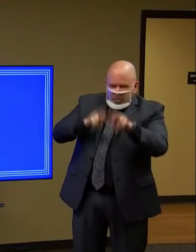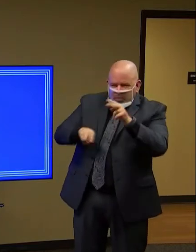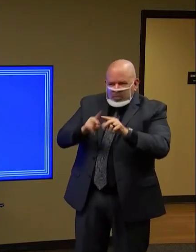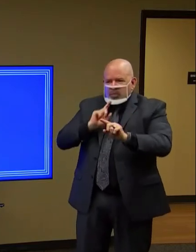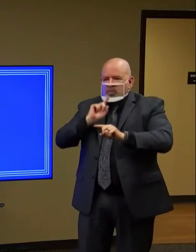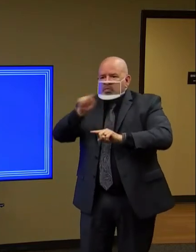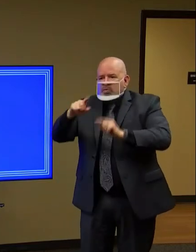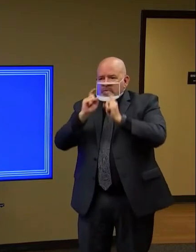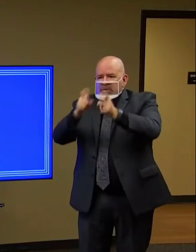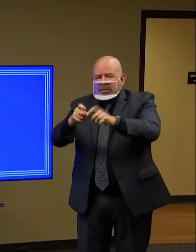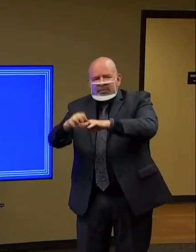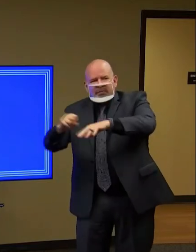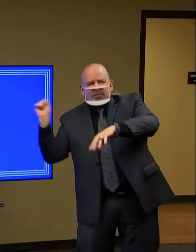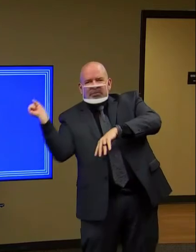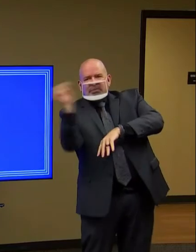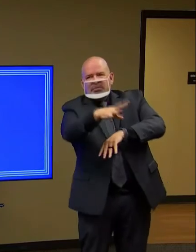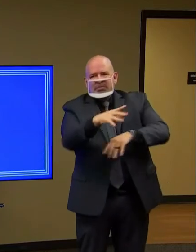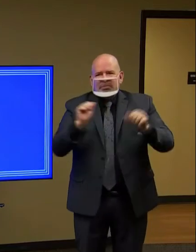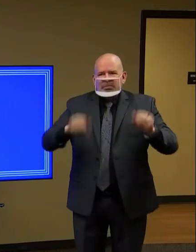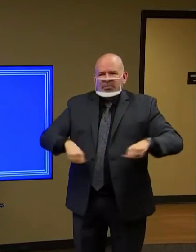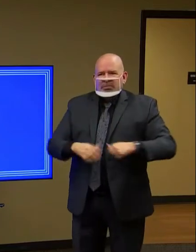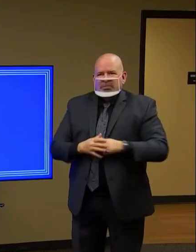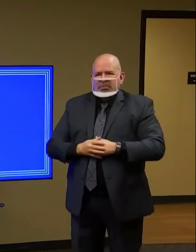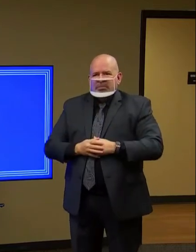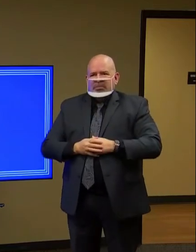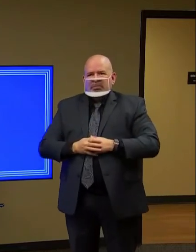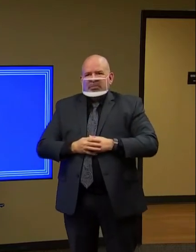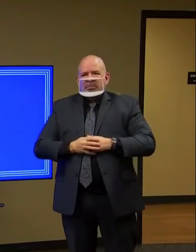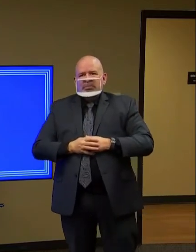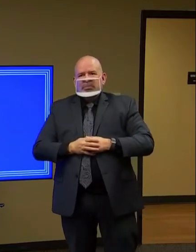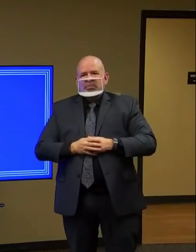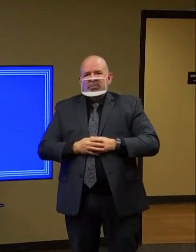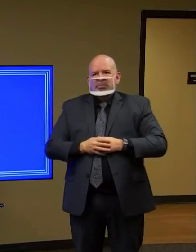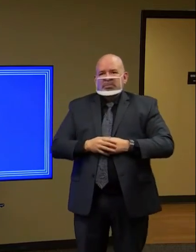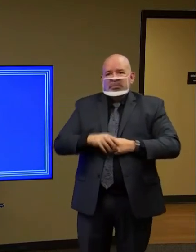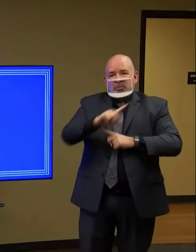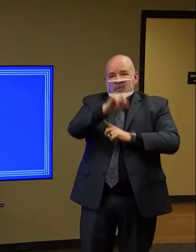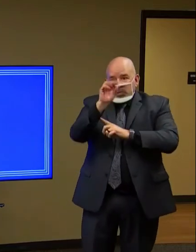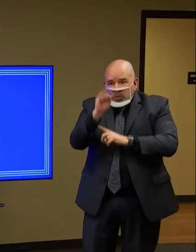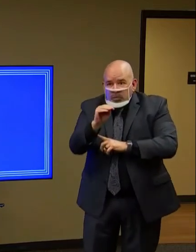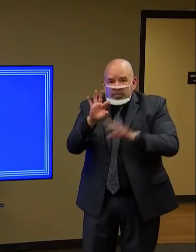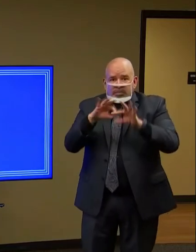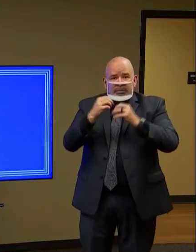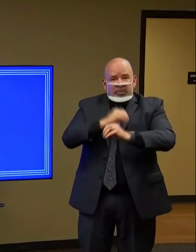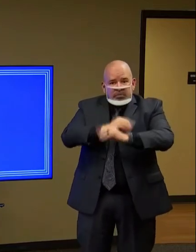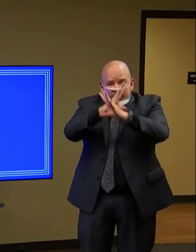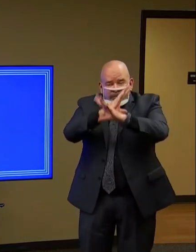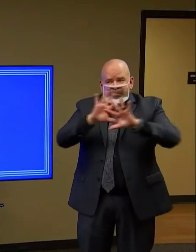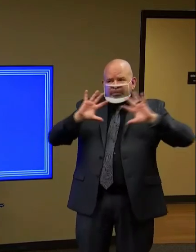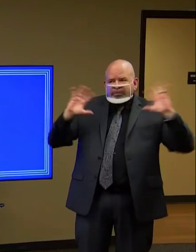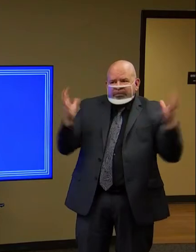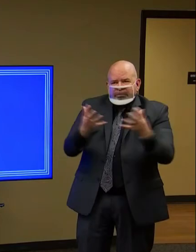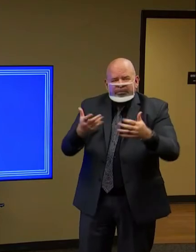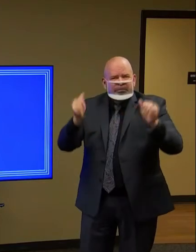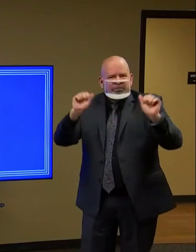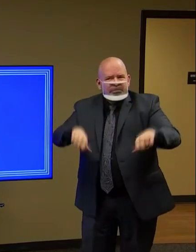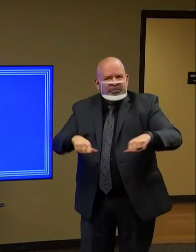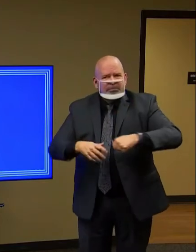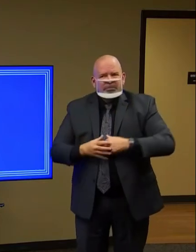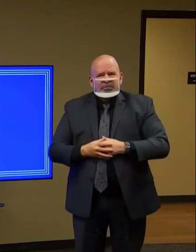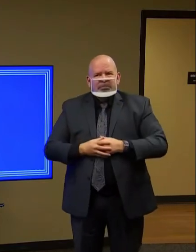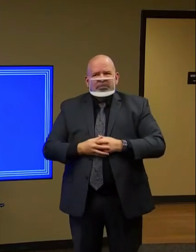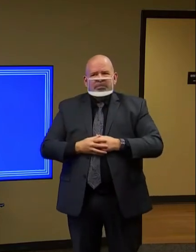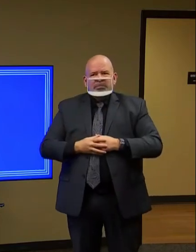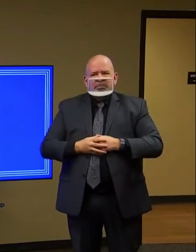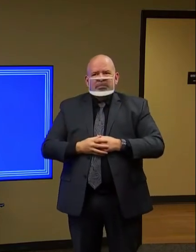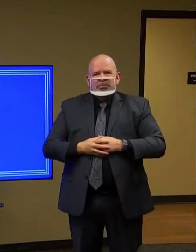get-togethers just for now until the vaccine can get here and give its full effect. That's what patriotism is, because